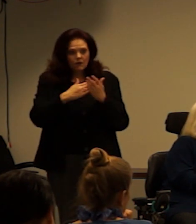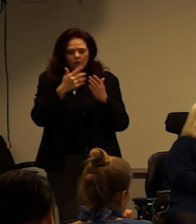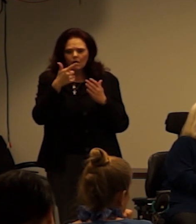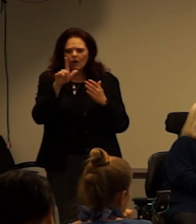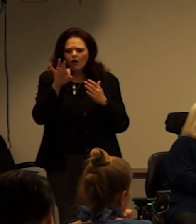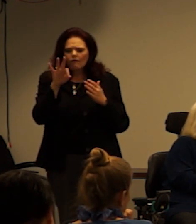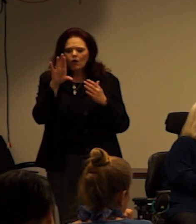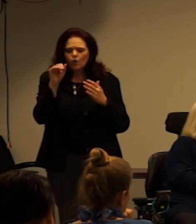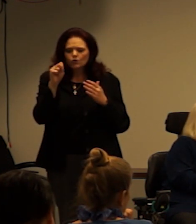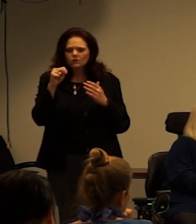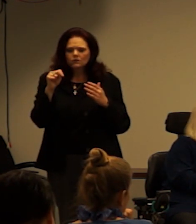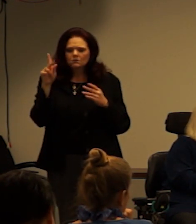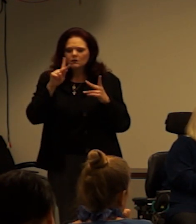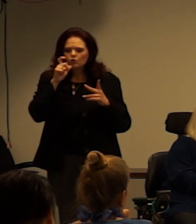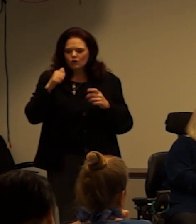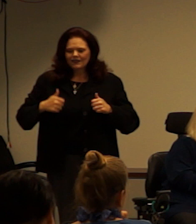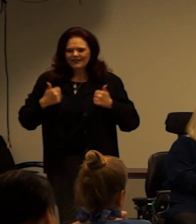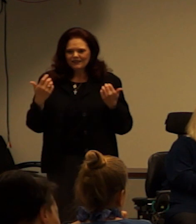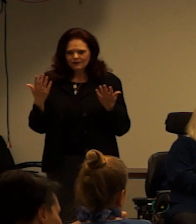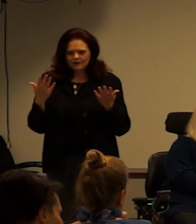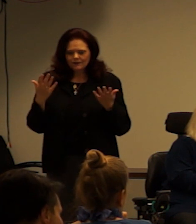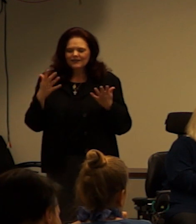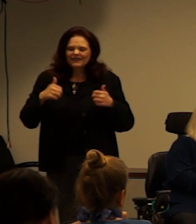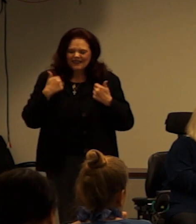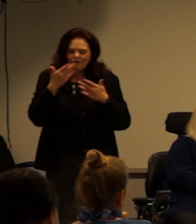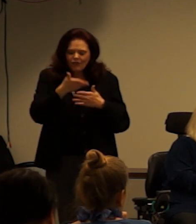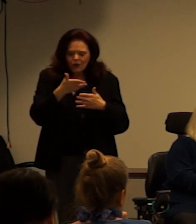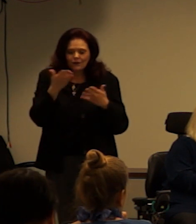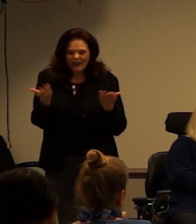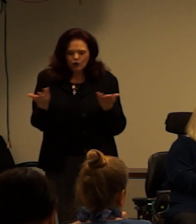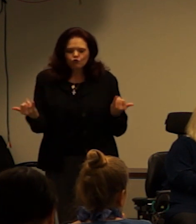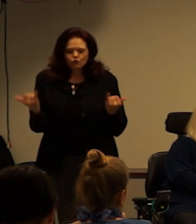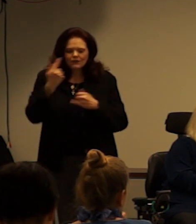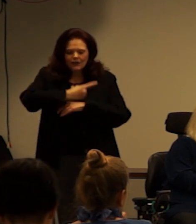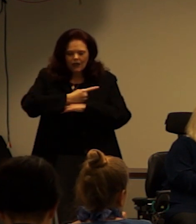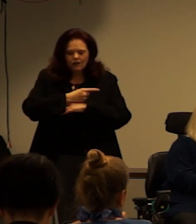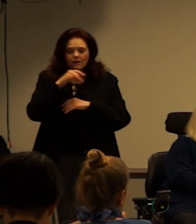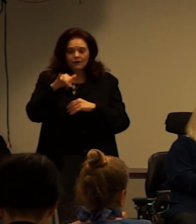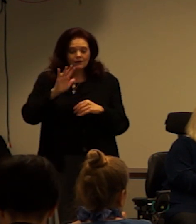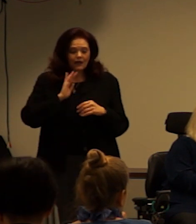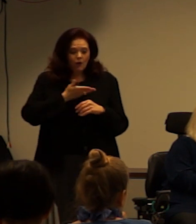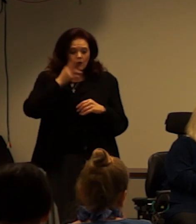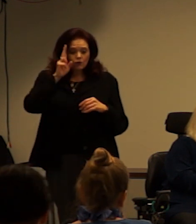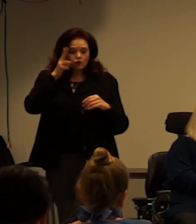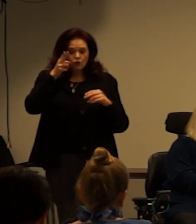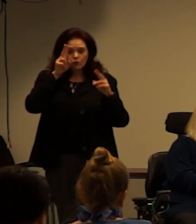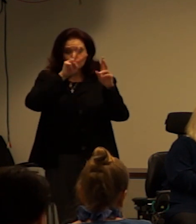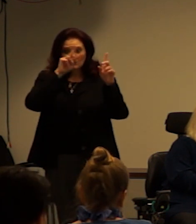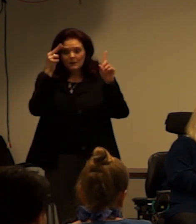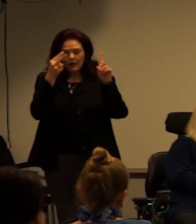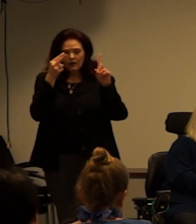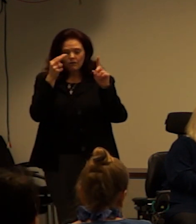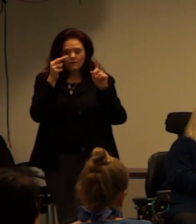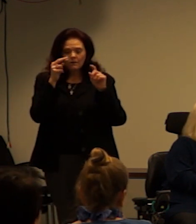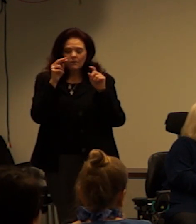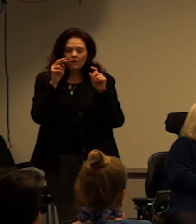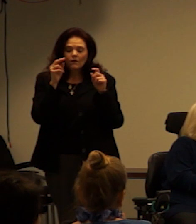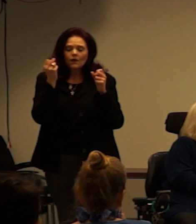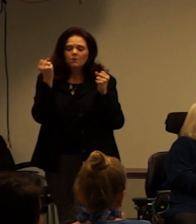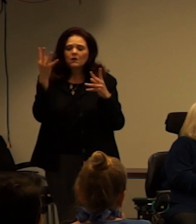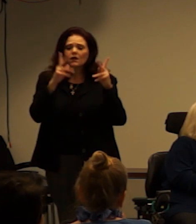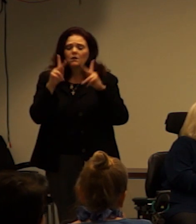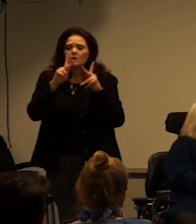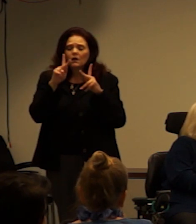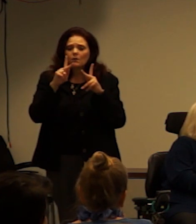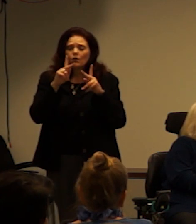here today in this training, directly affected. That's our historical perspective. And here's the thing, lots of people